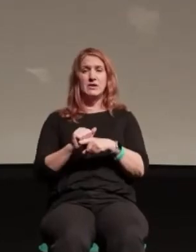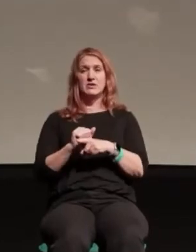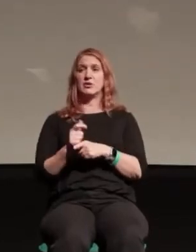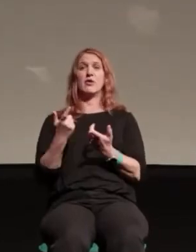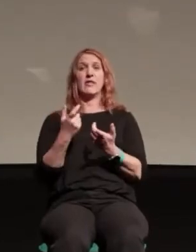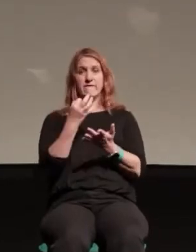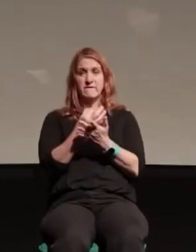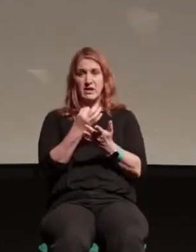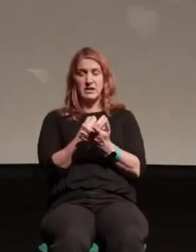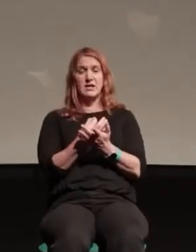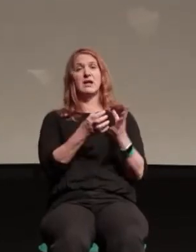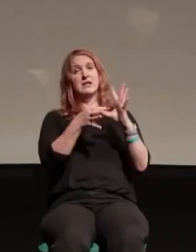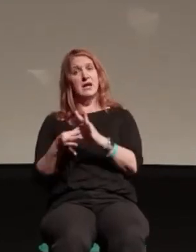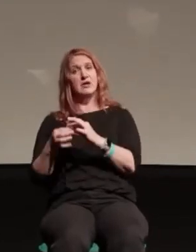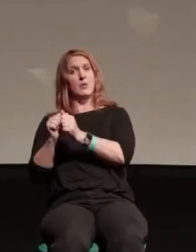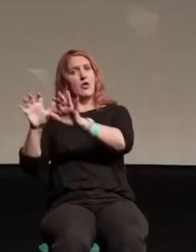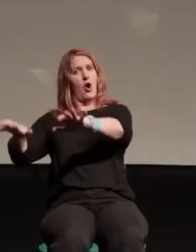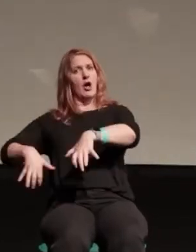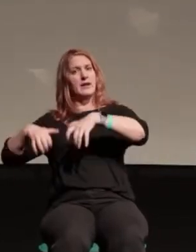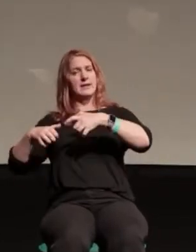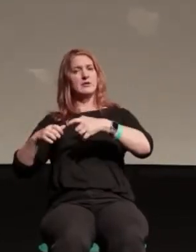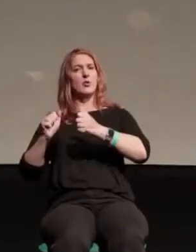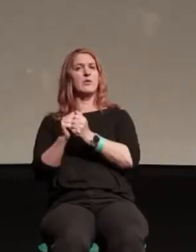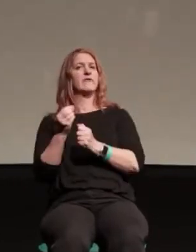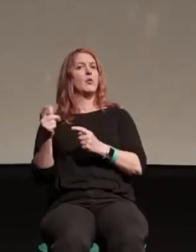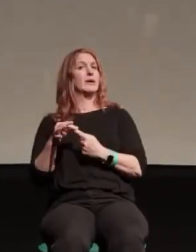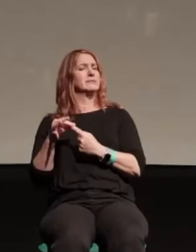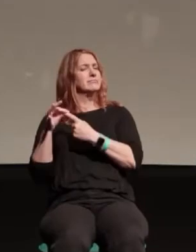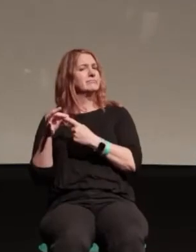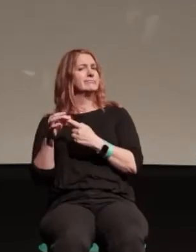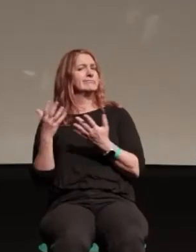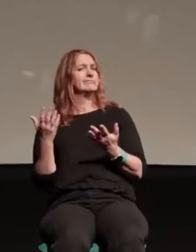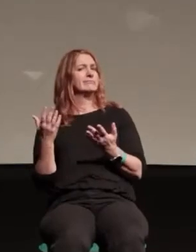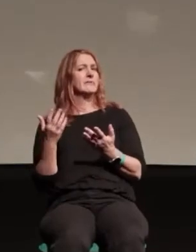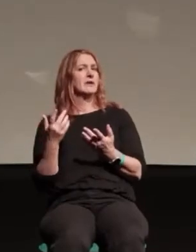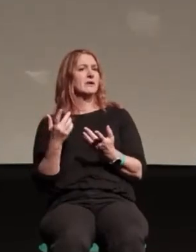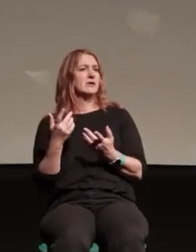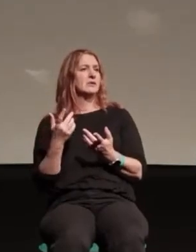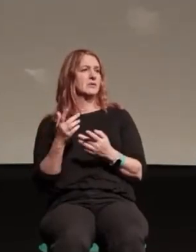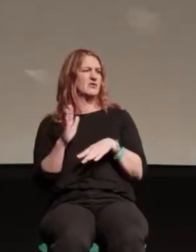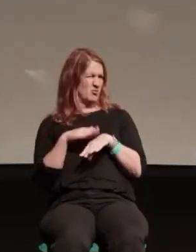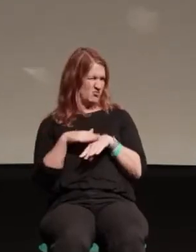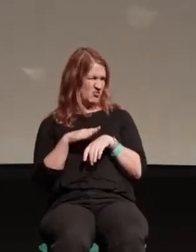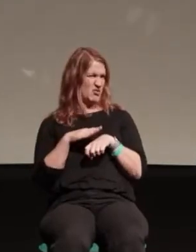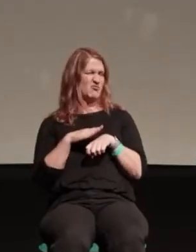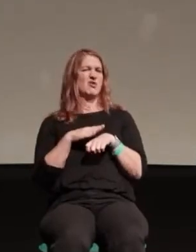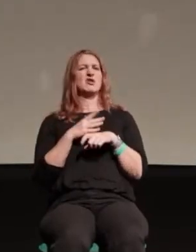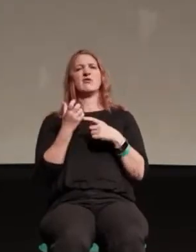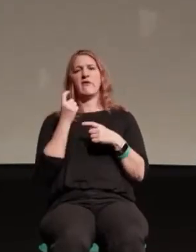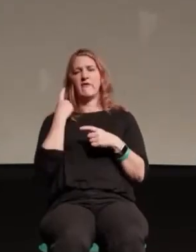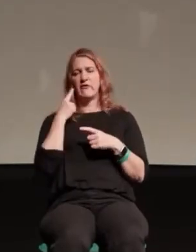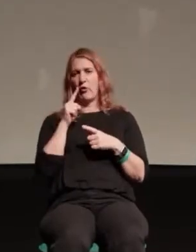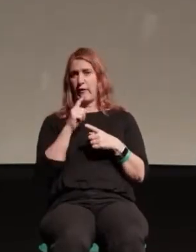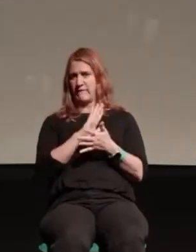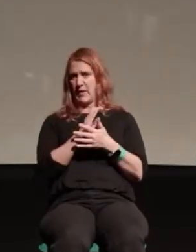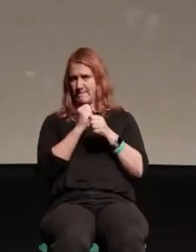audience with it, what are a few caveats? So I guess it's like if this is going to be more friendly for filmmakers, but